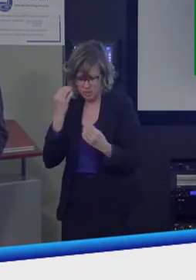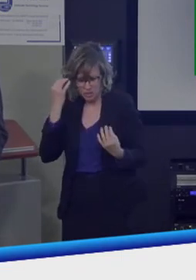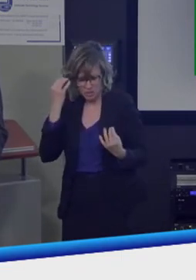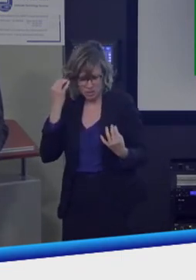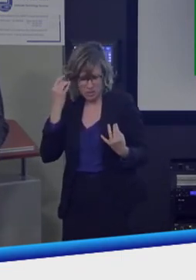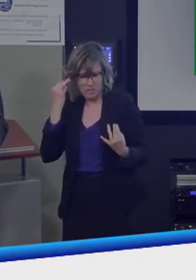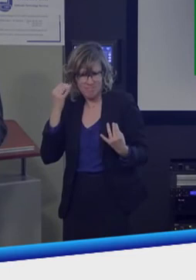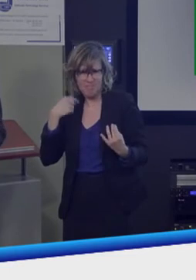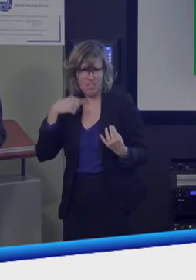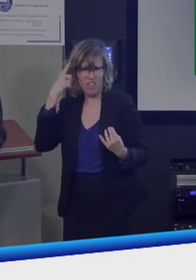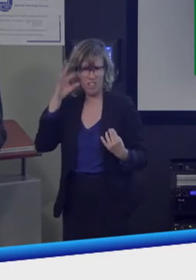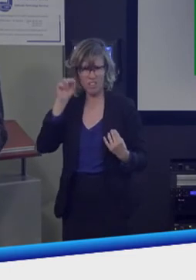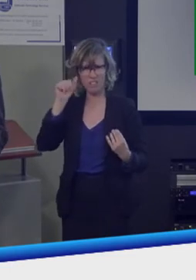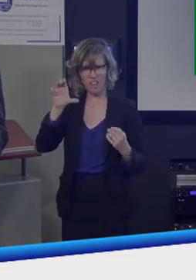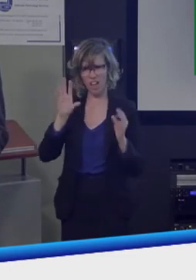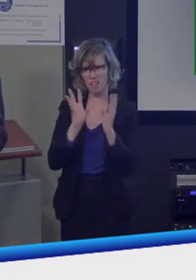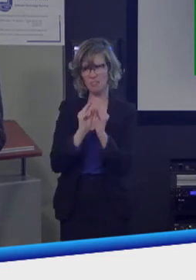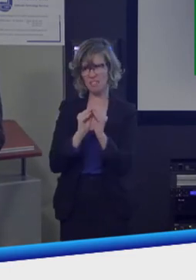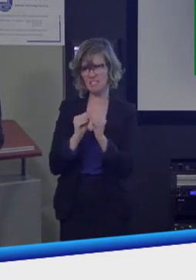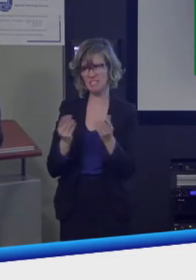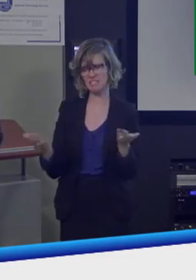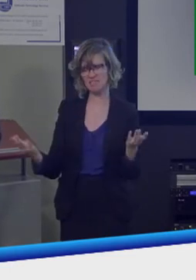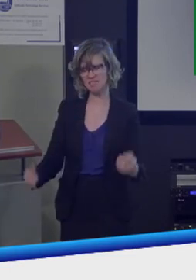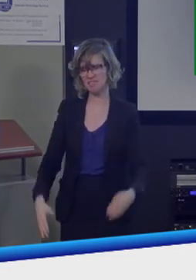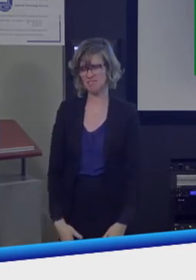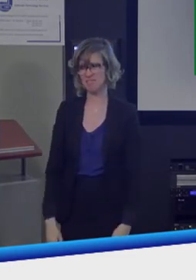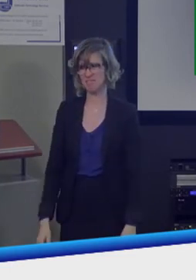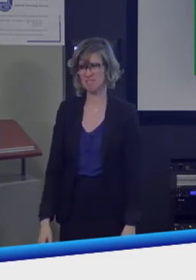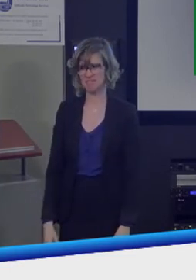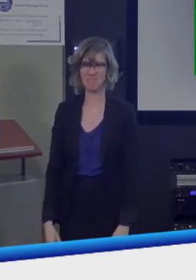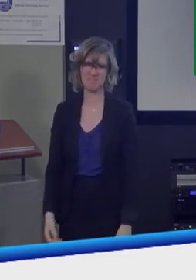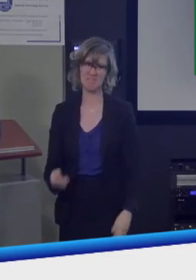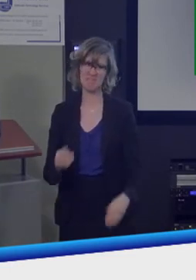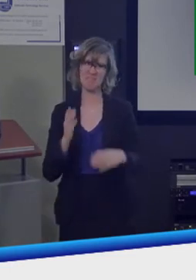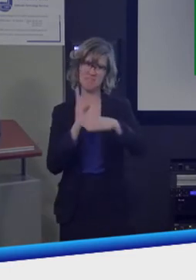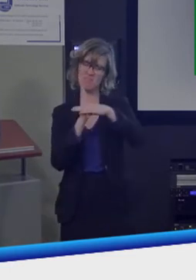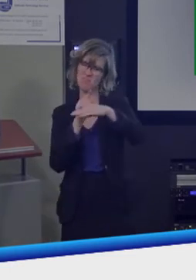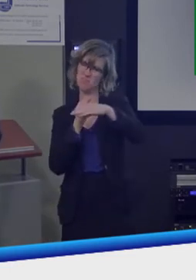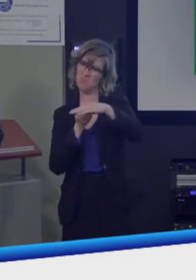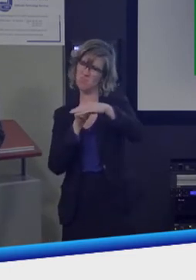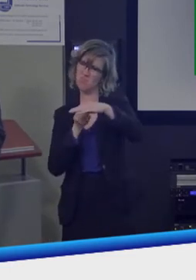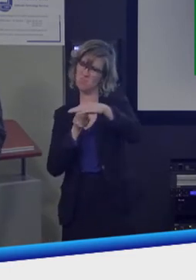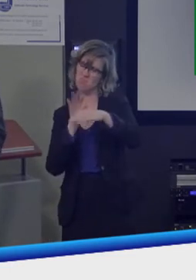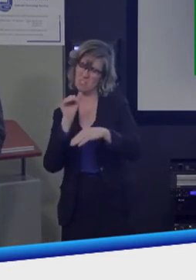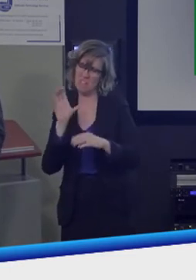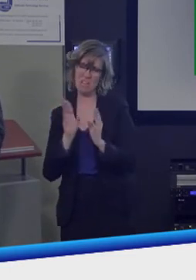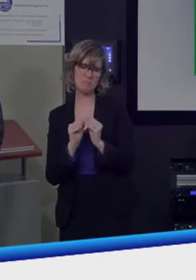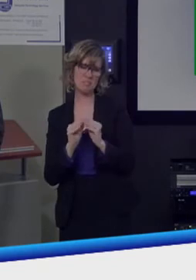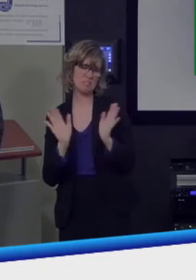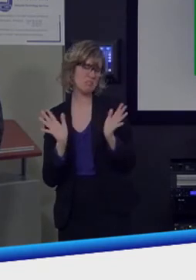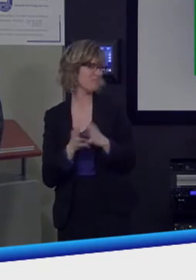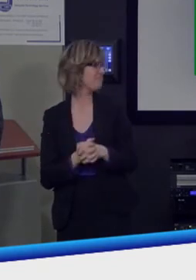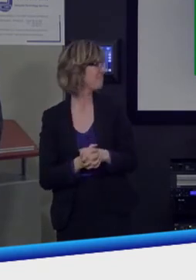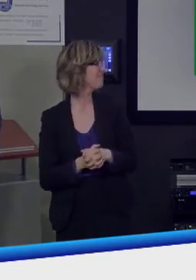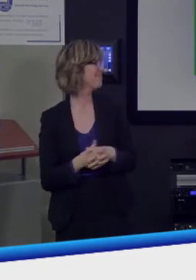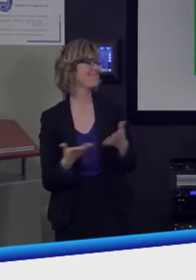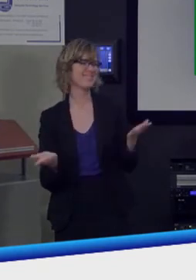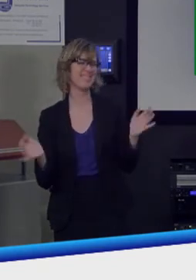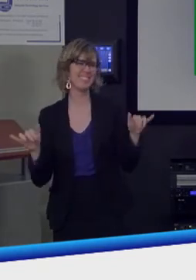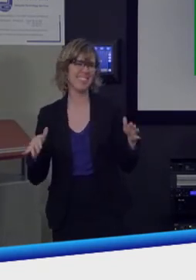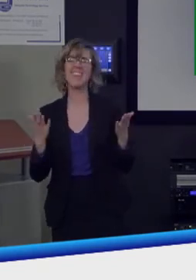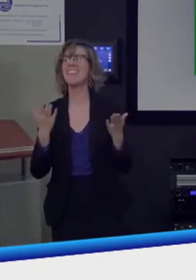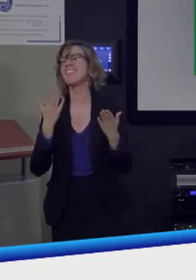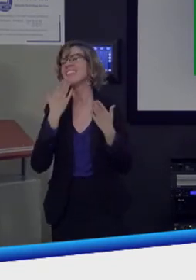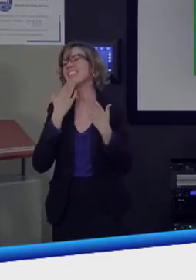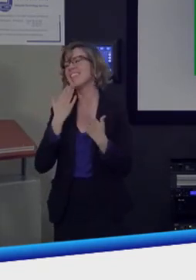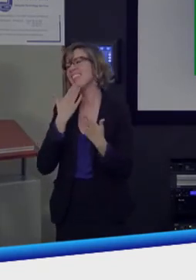of faculty meetings. That's what goes in that quadrant. With with that, thank